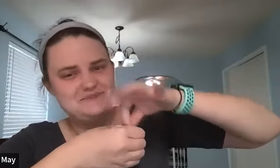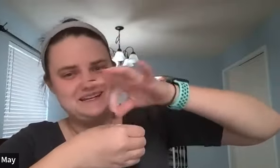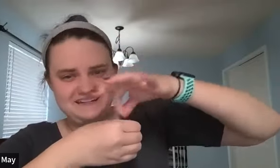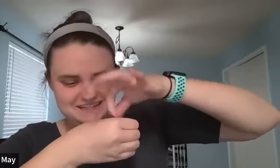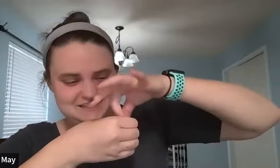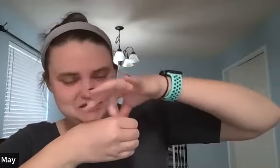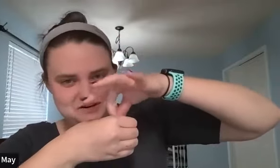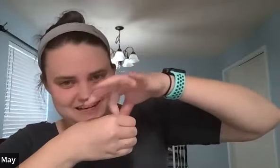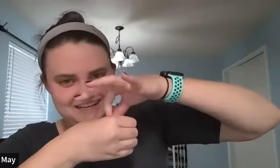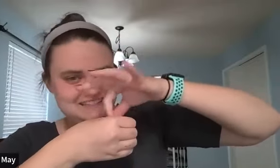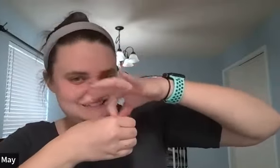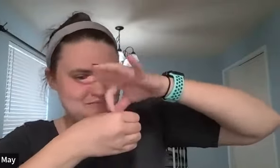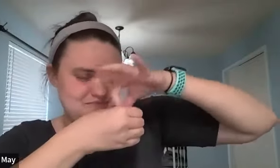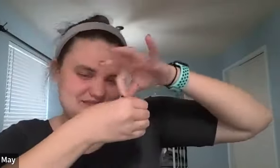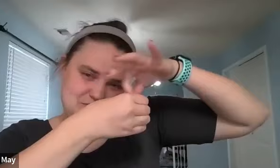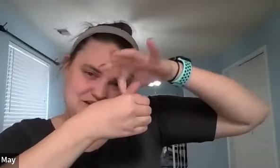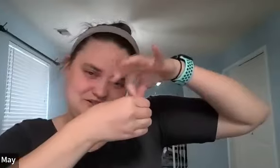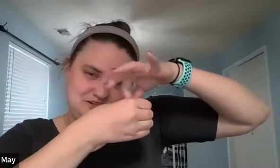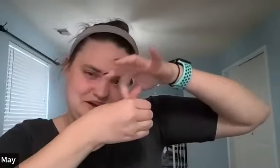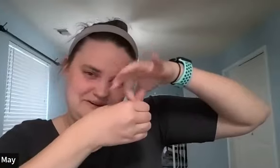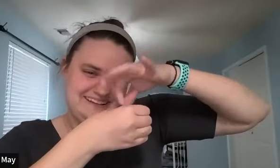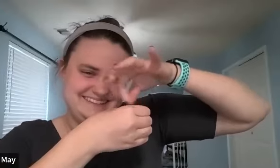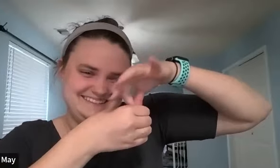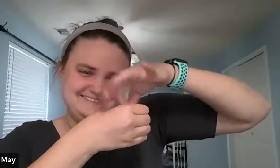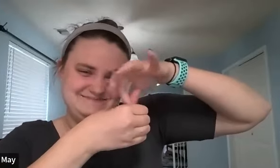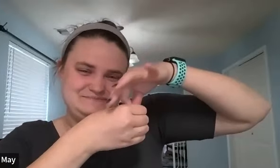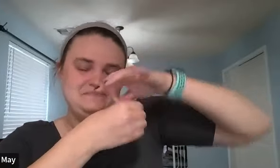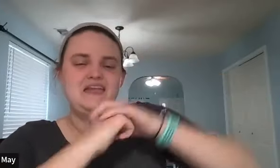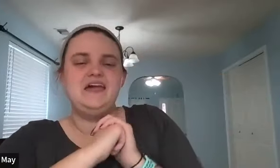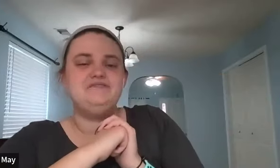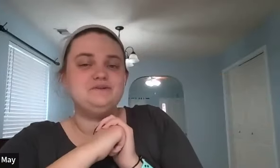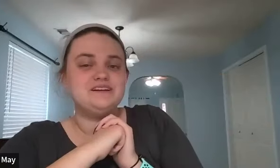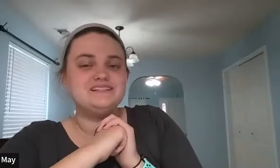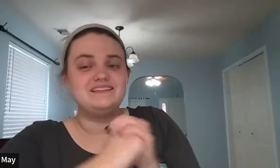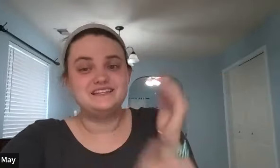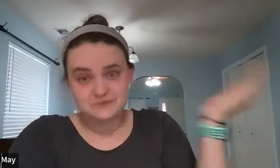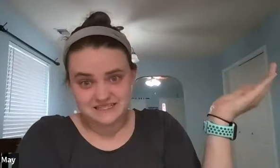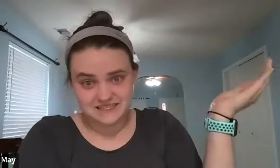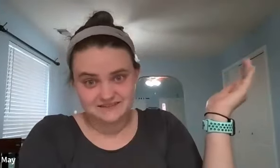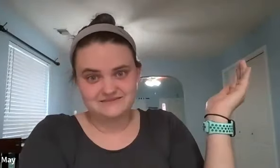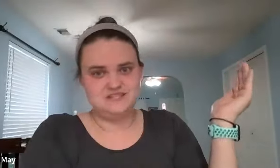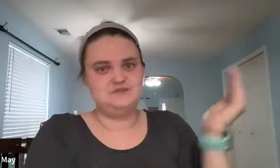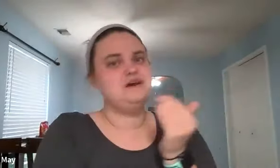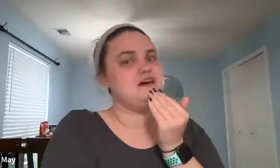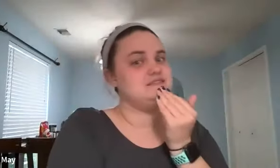dipping. Stirring is the way you should go. If you were going to say like sweet tea, that's when you add that